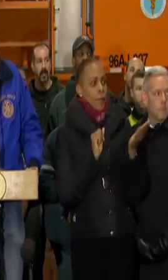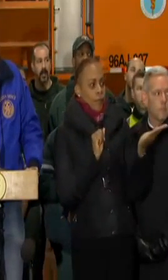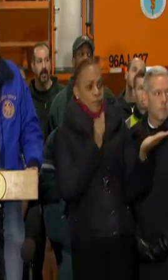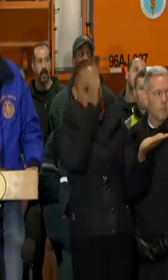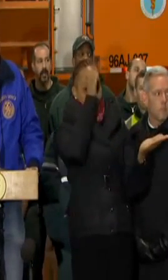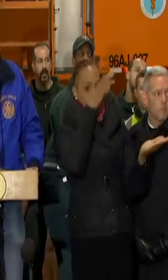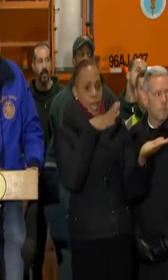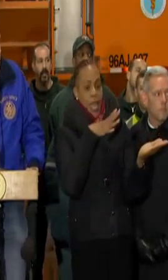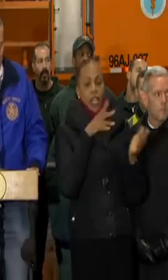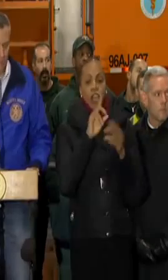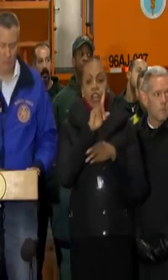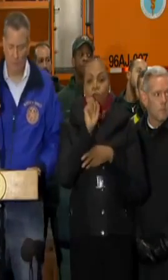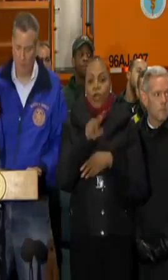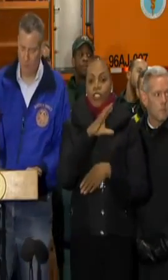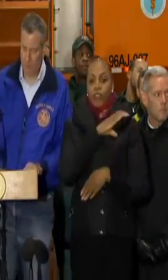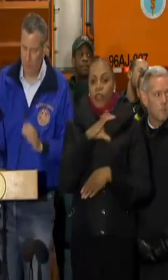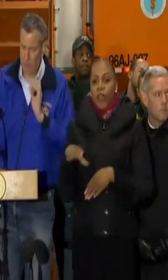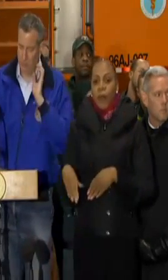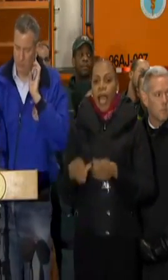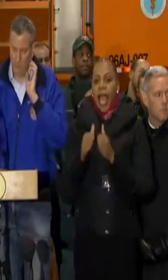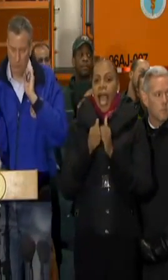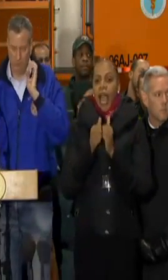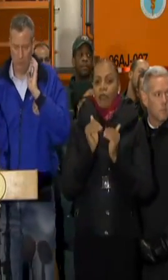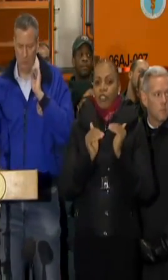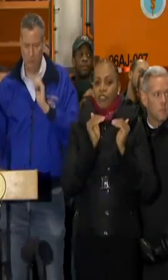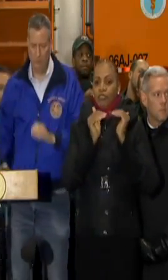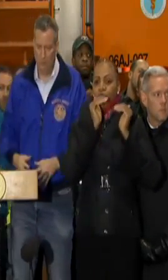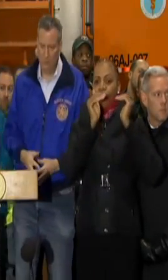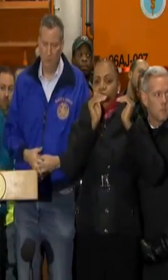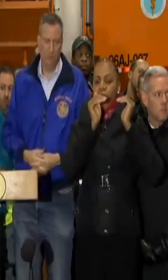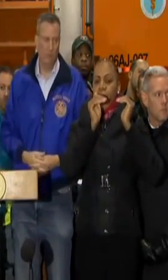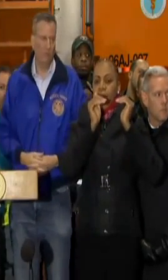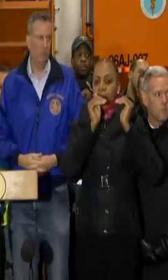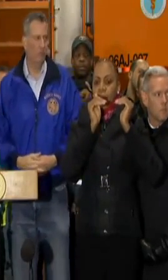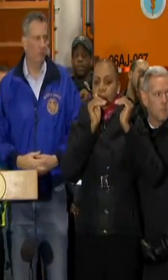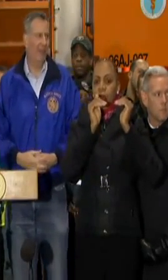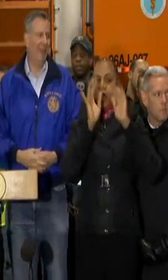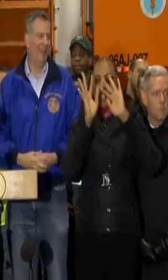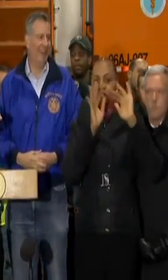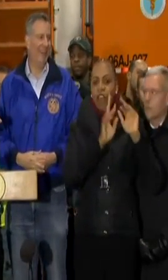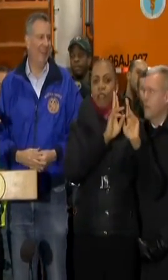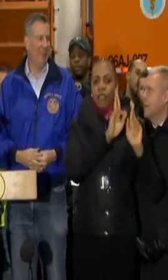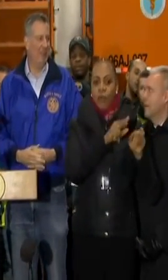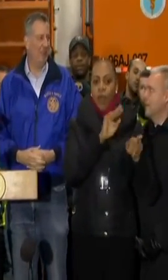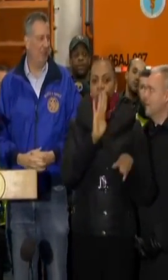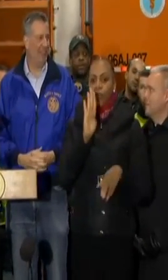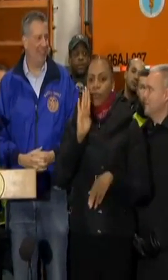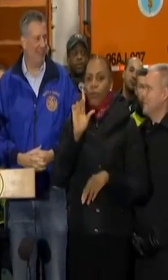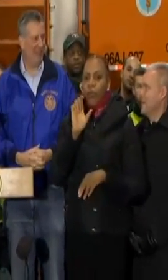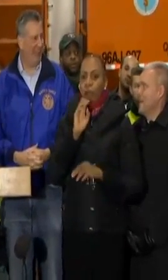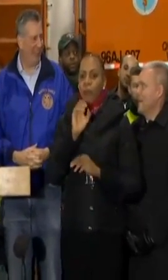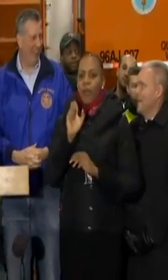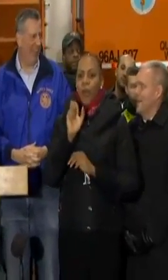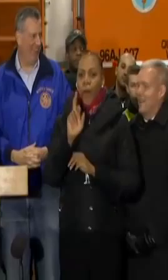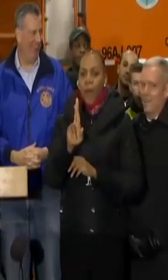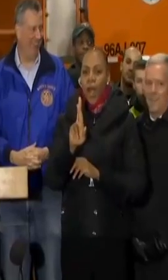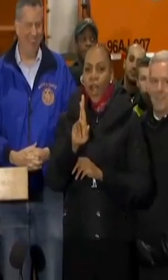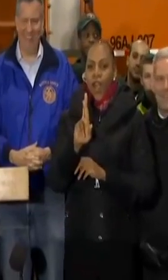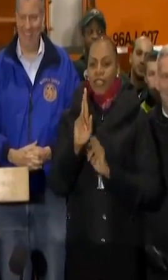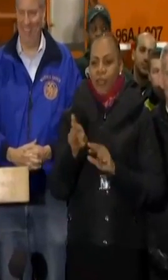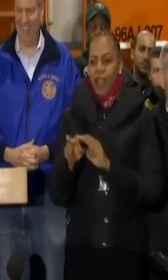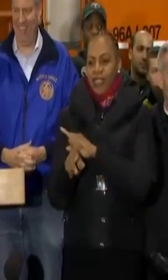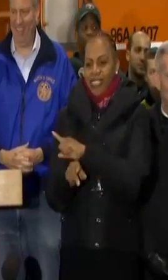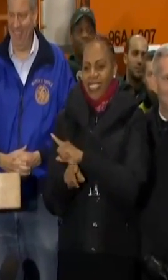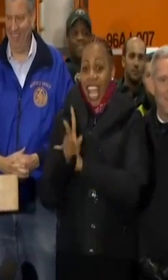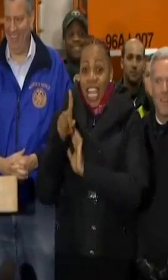This question is for the Commissioner. Sir, how would you rank this administration's snow response to the Uber administration's snow response?